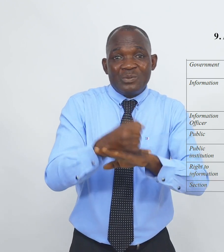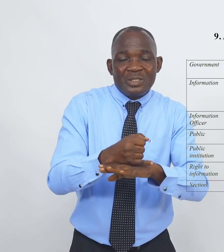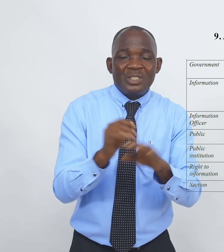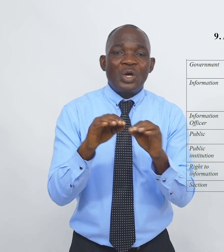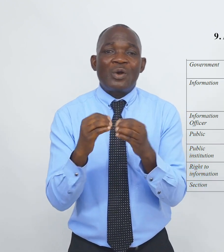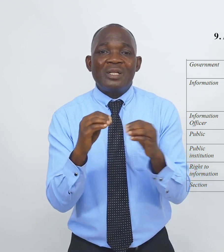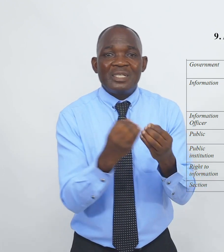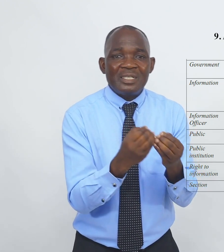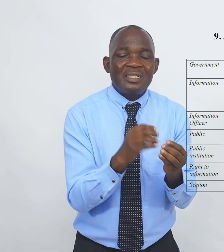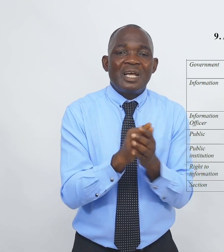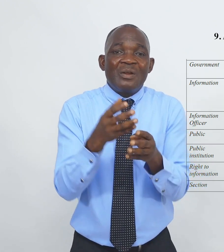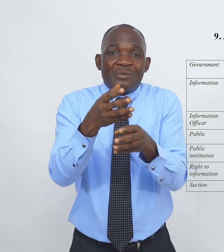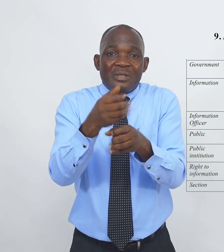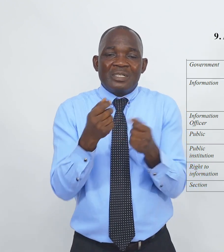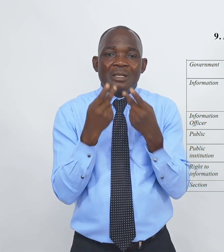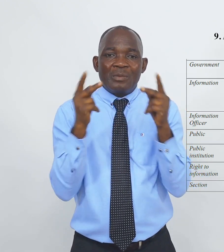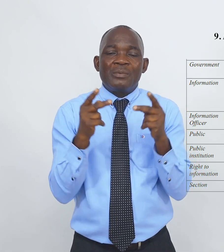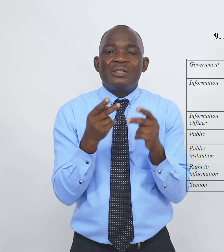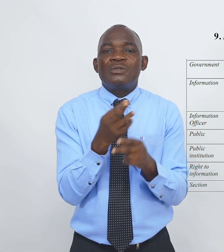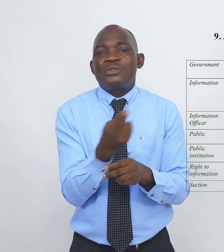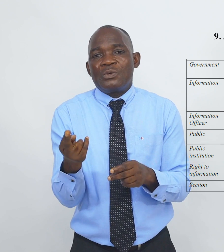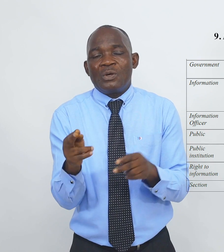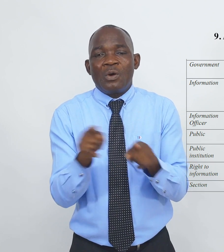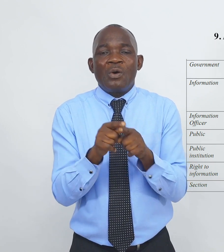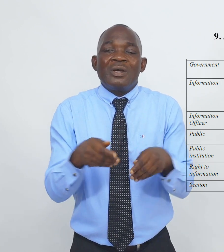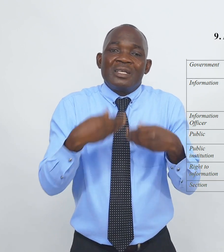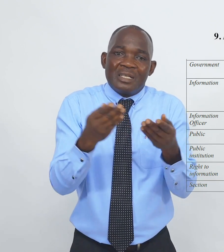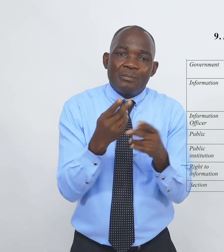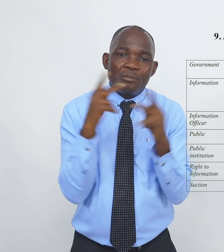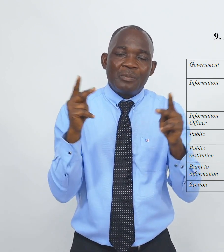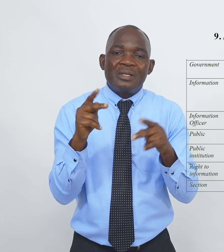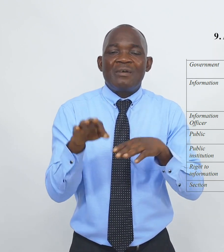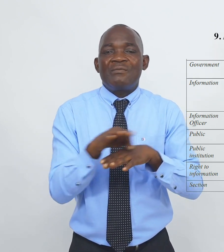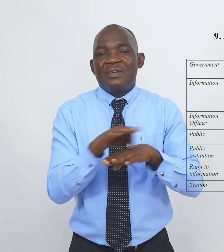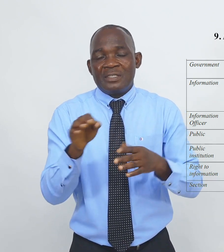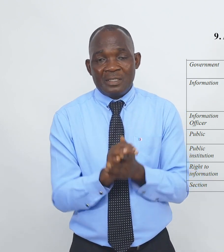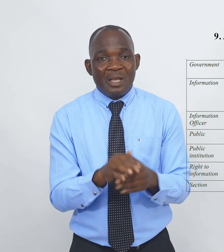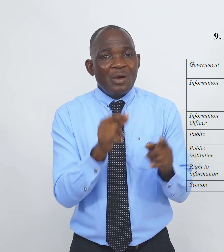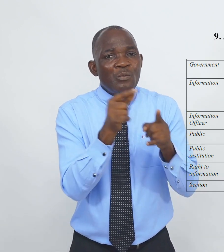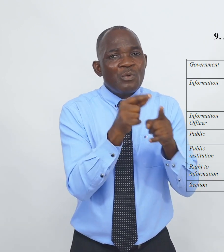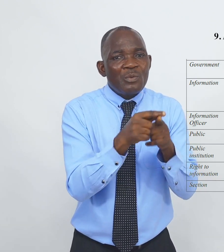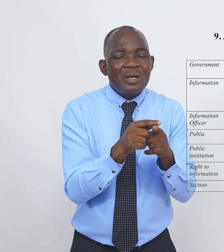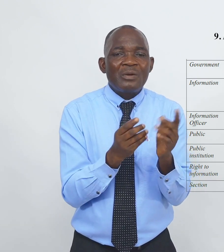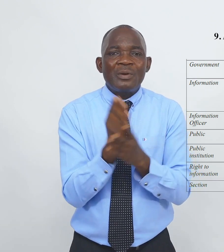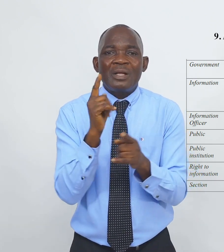organization that receives public resources or provides a public function. Term: right to